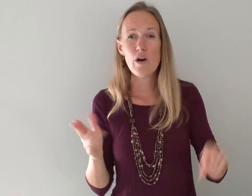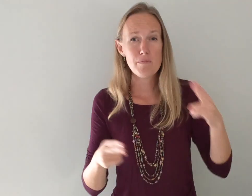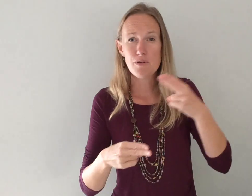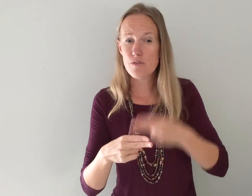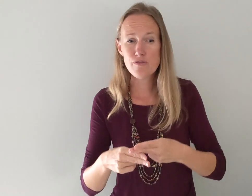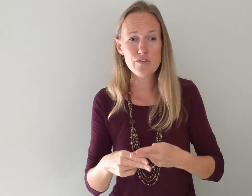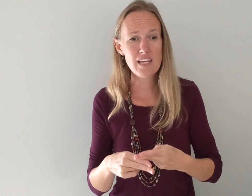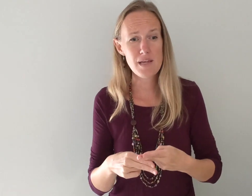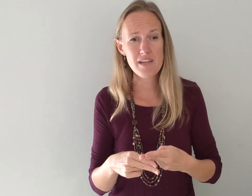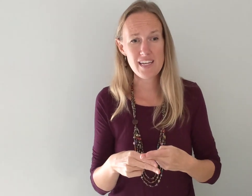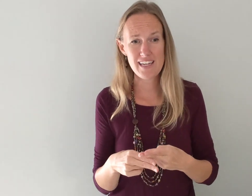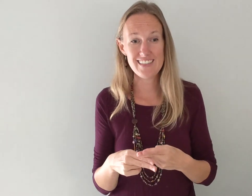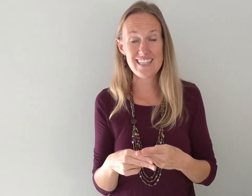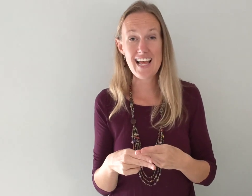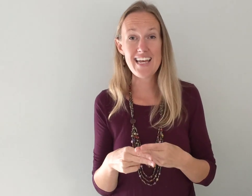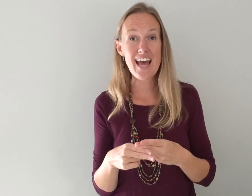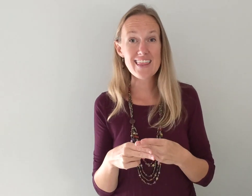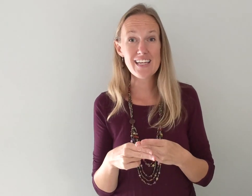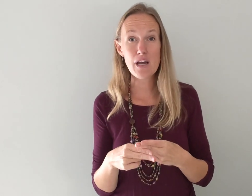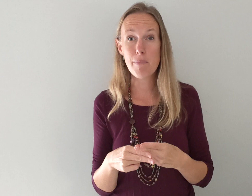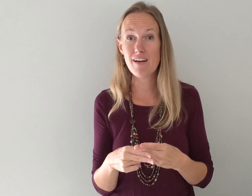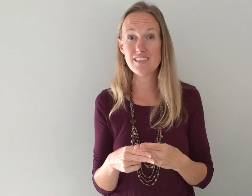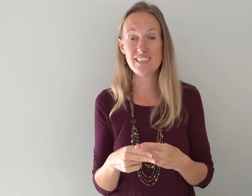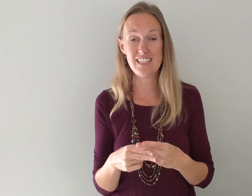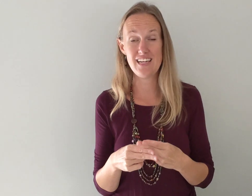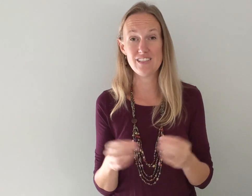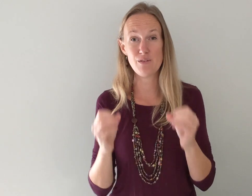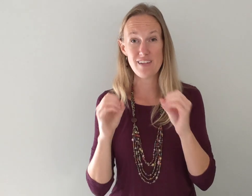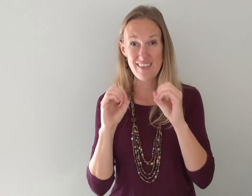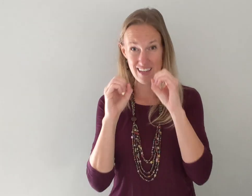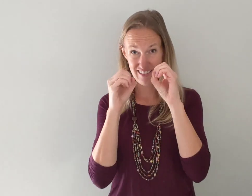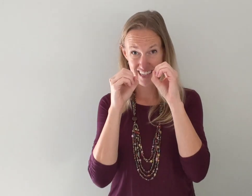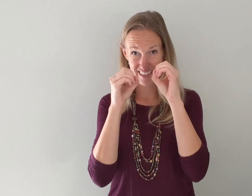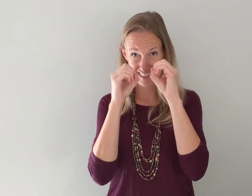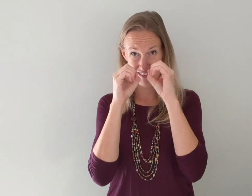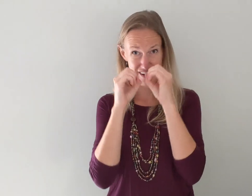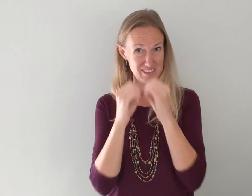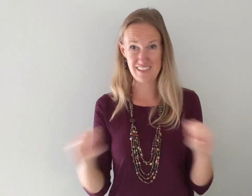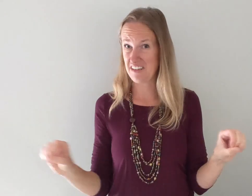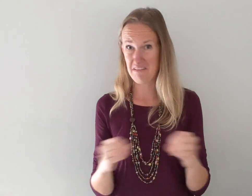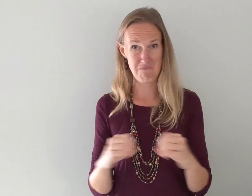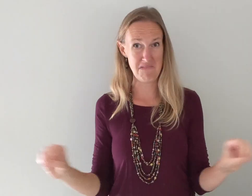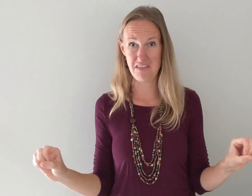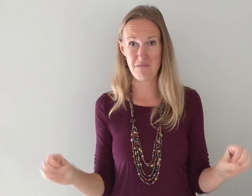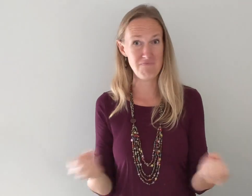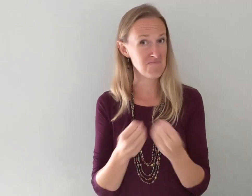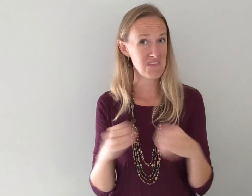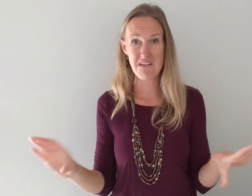a beautiful name it is. Nothing compares to this. So nothing, you take zeros and you're like, nothing,